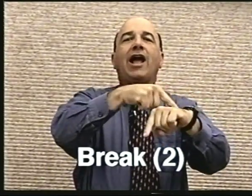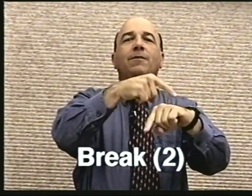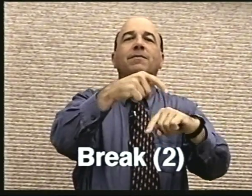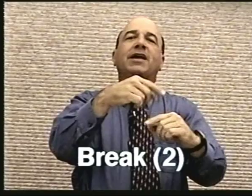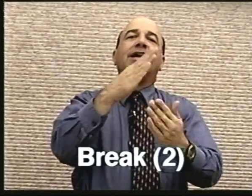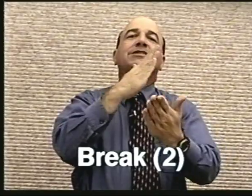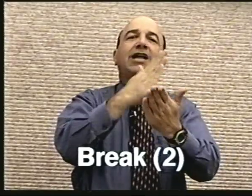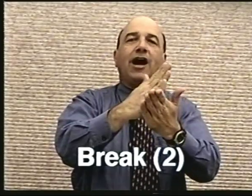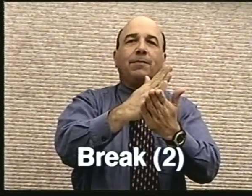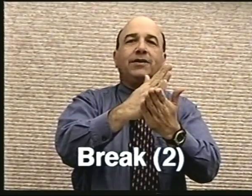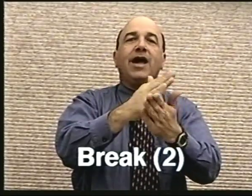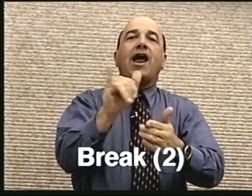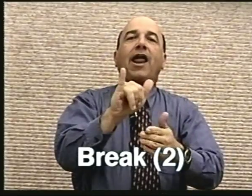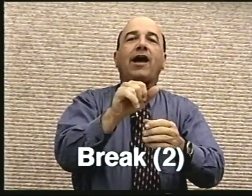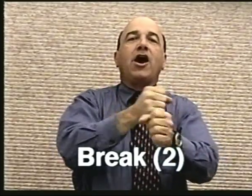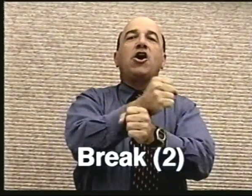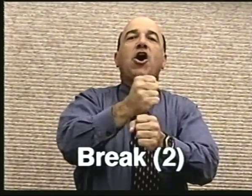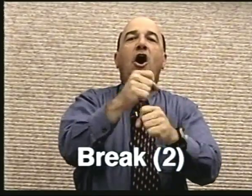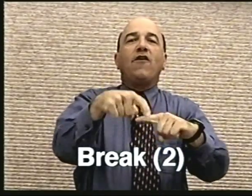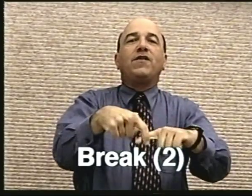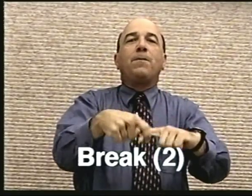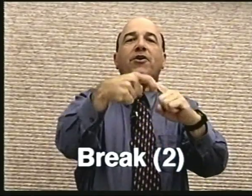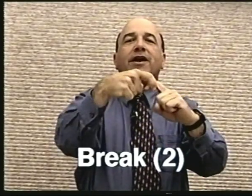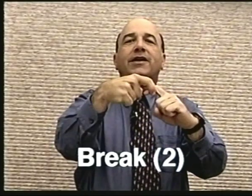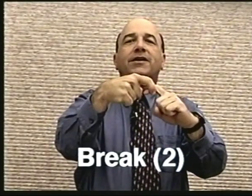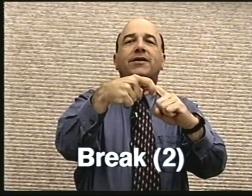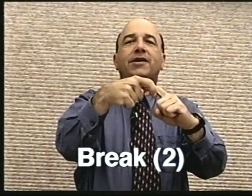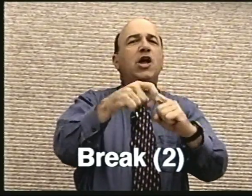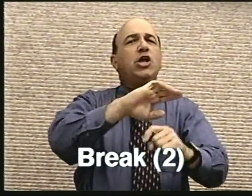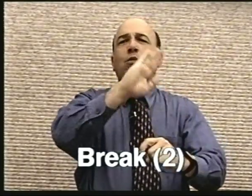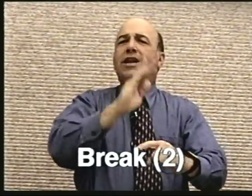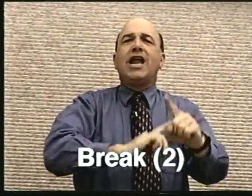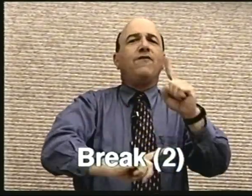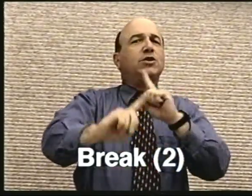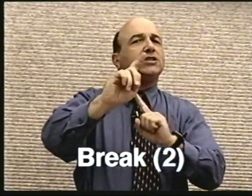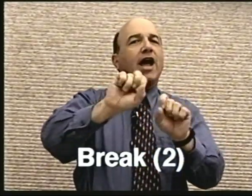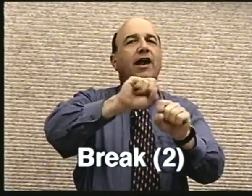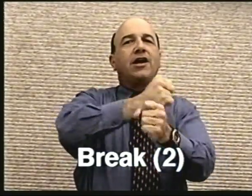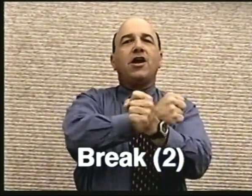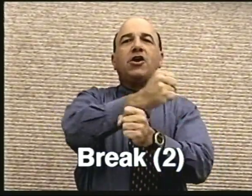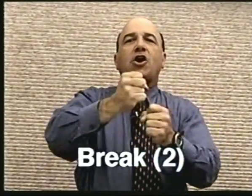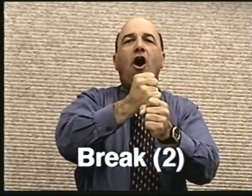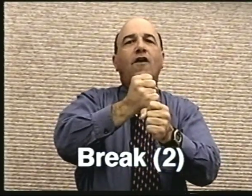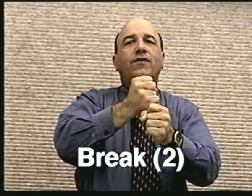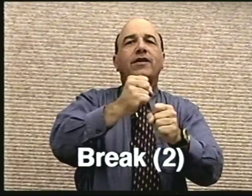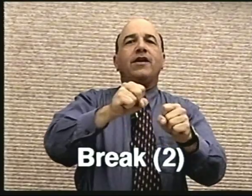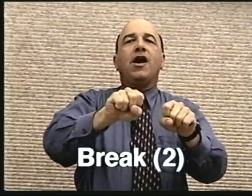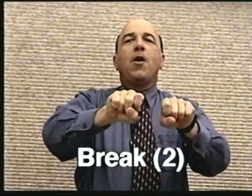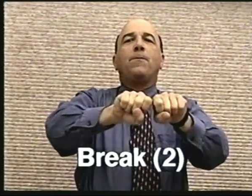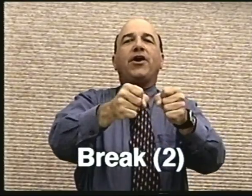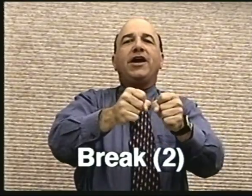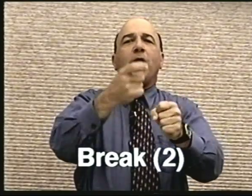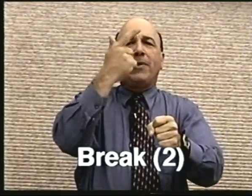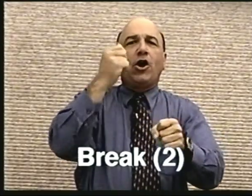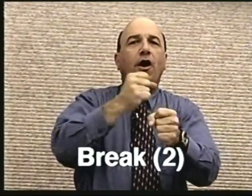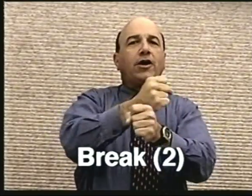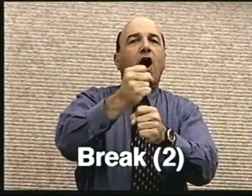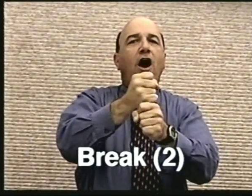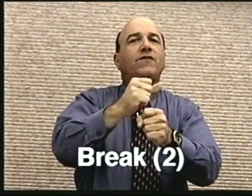time stops, like coffee break. You would never sign coffee break because coffee